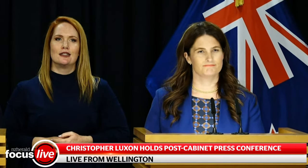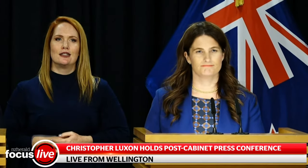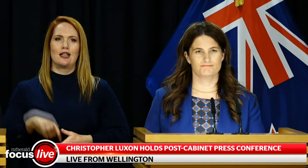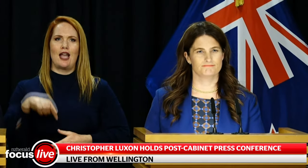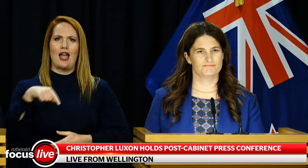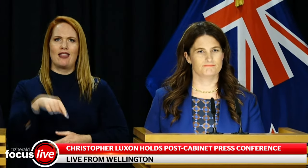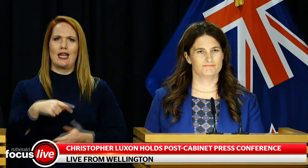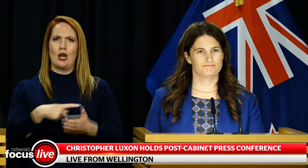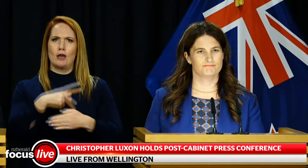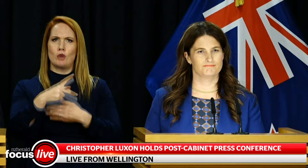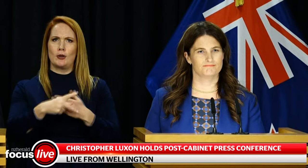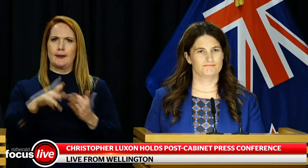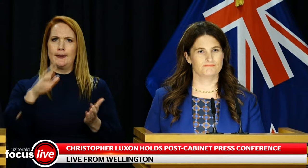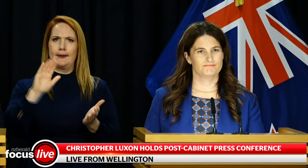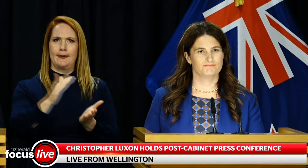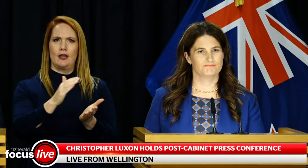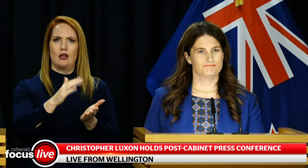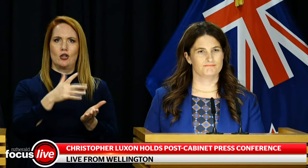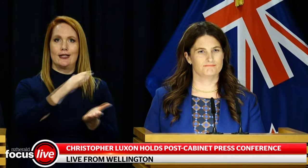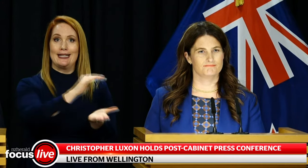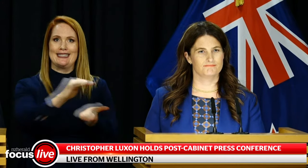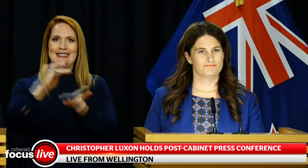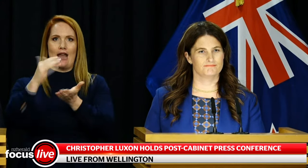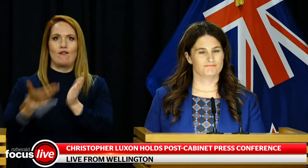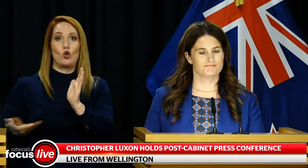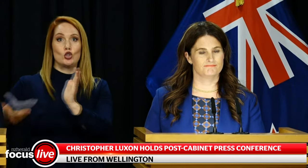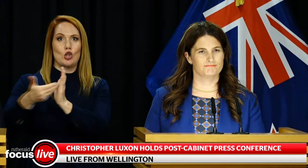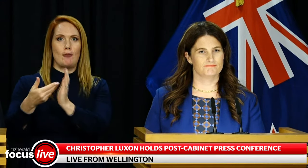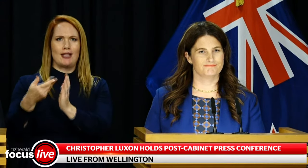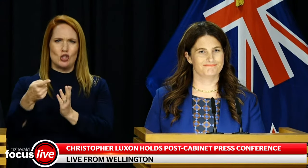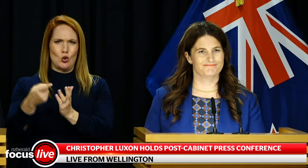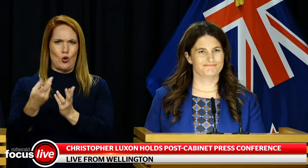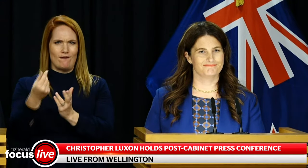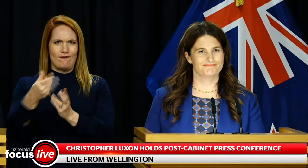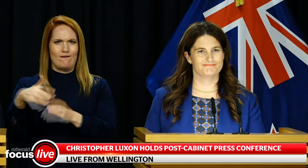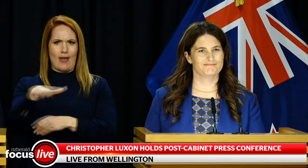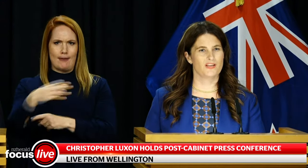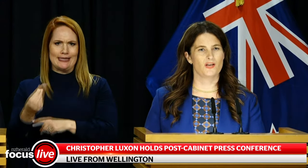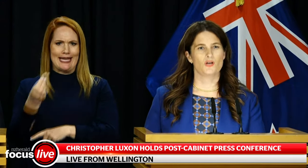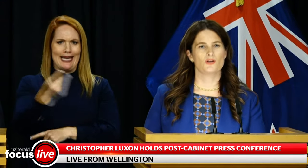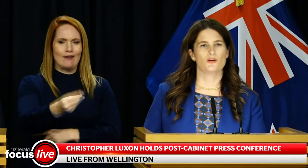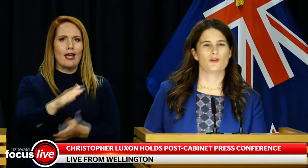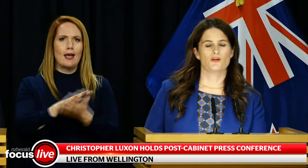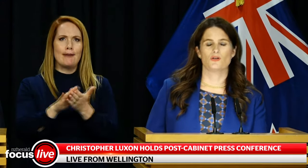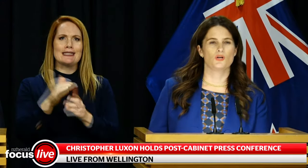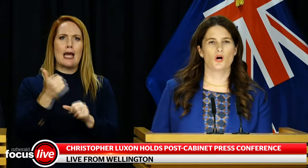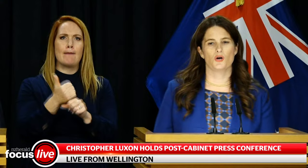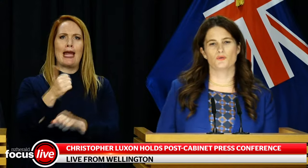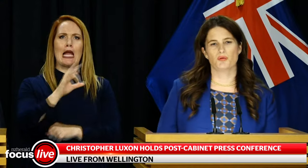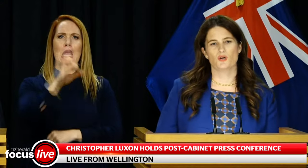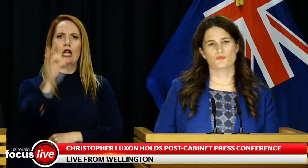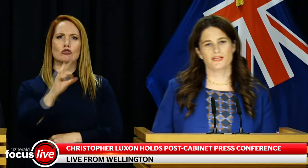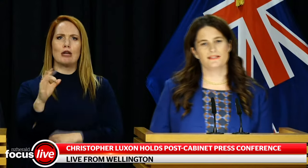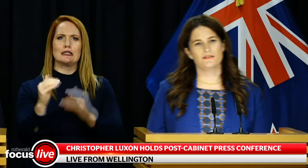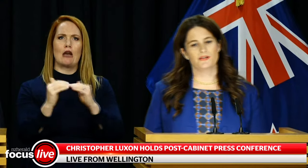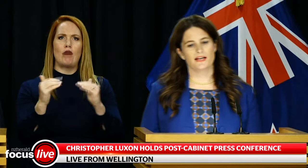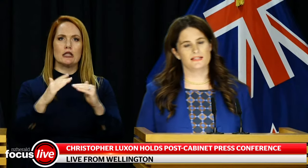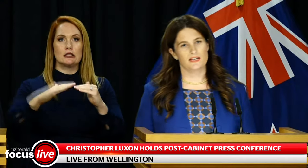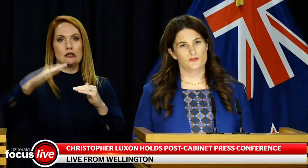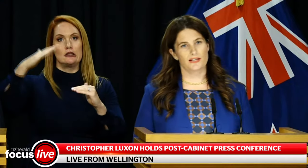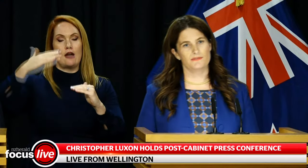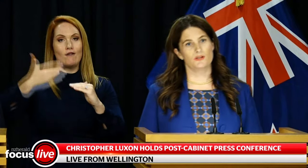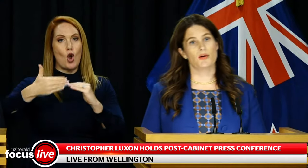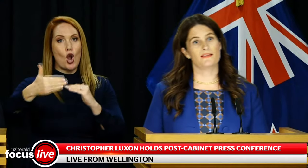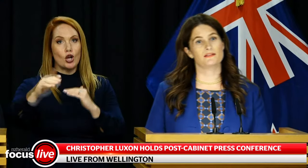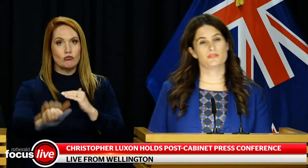instead of the cutting program, instead of putting that towards the surplus, you're giving it back to families, so that means interest rates will have to stay higher for longer. No, because we are delivering